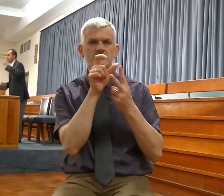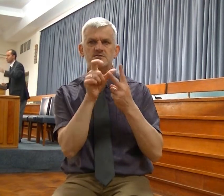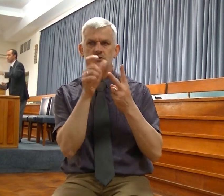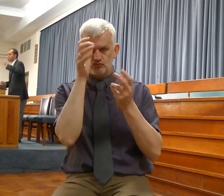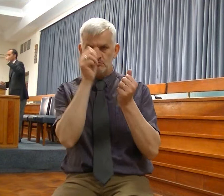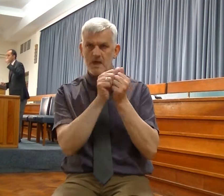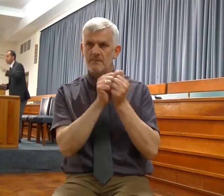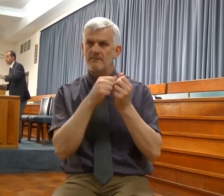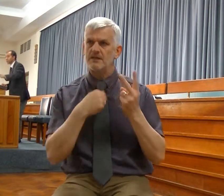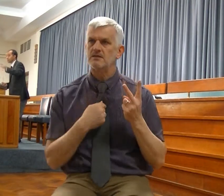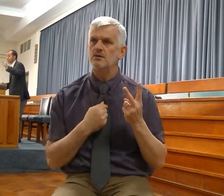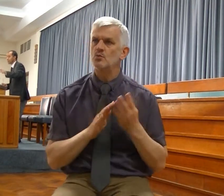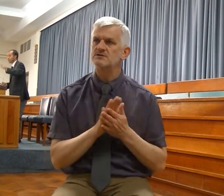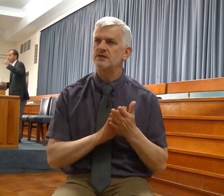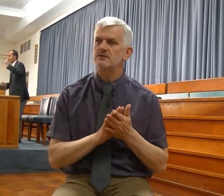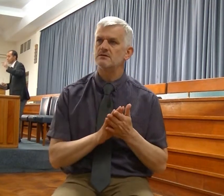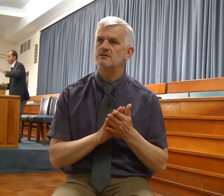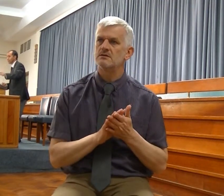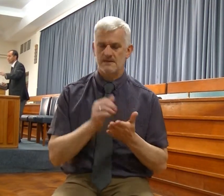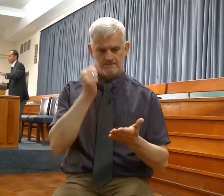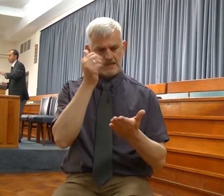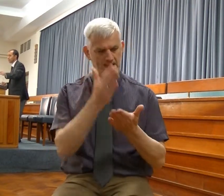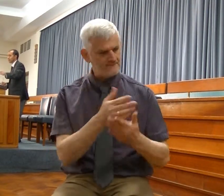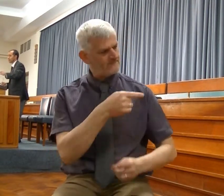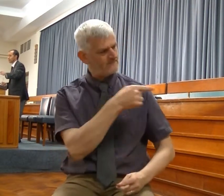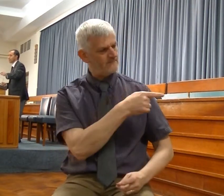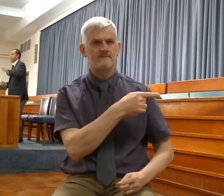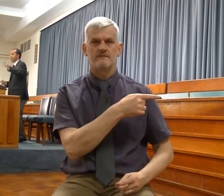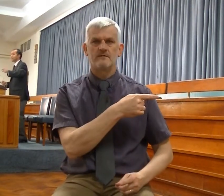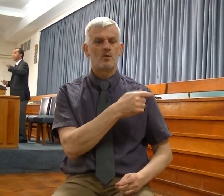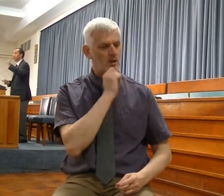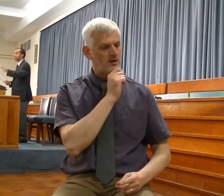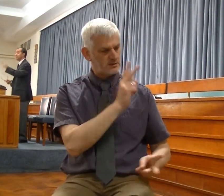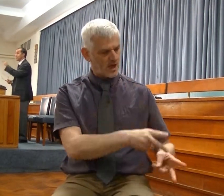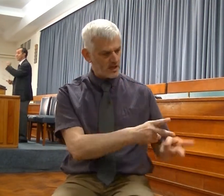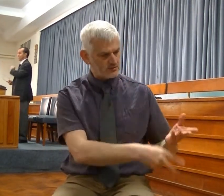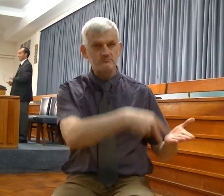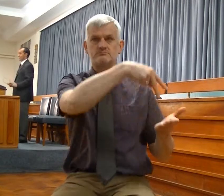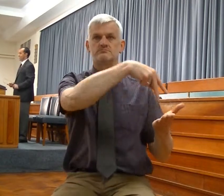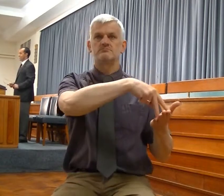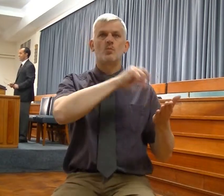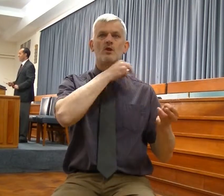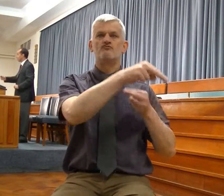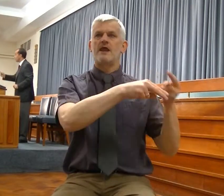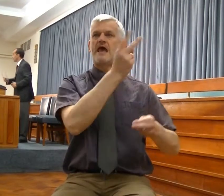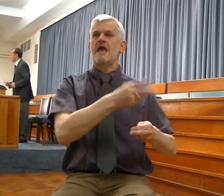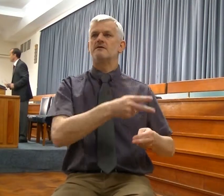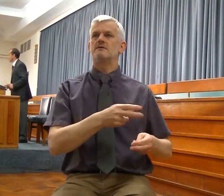he believed that Jesus will raise again from the dead and will reign